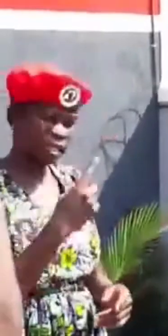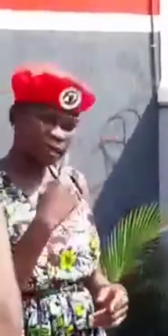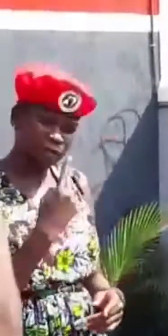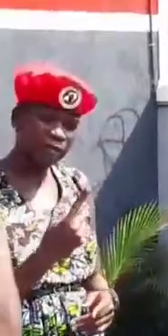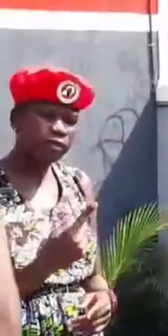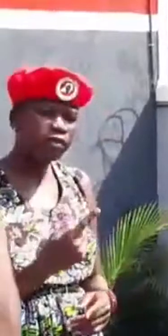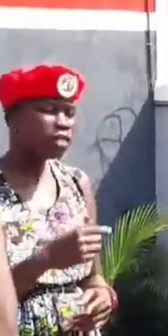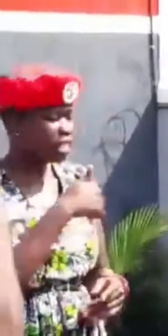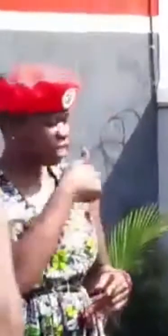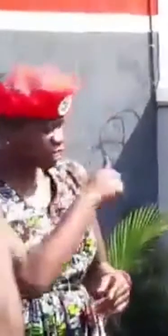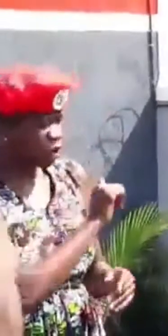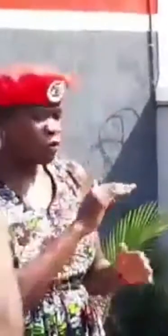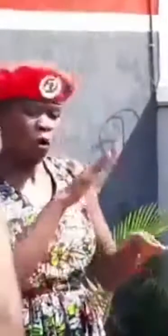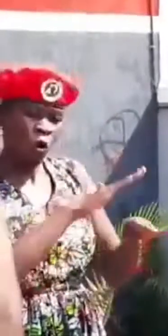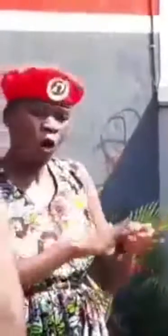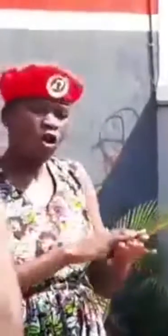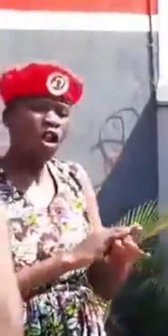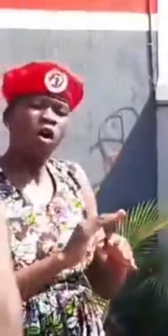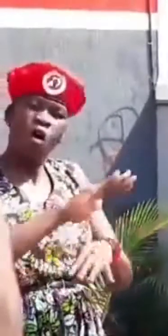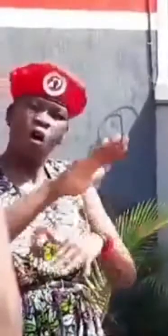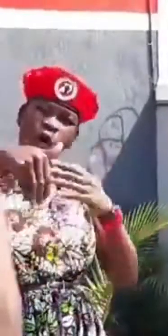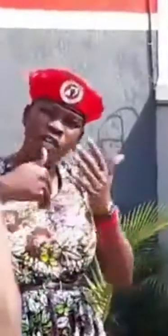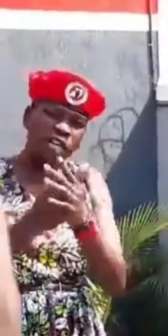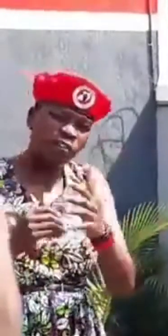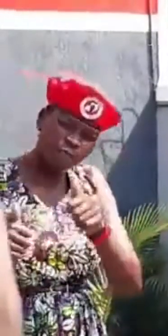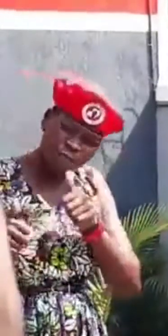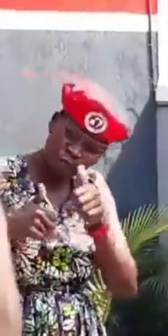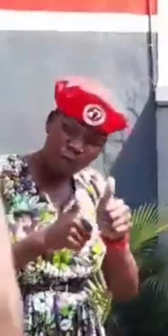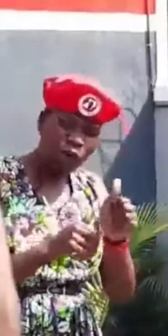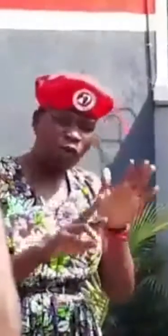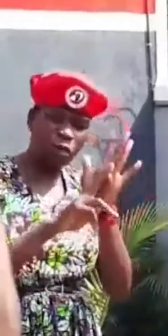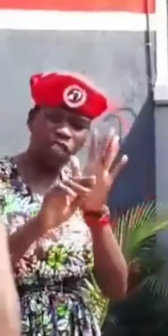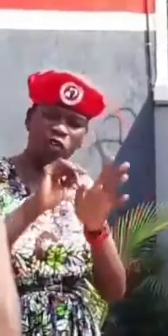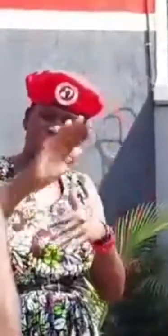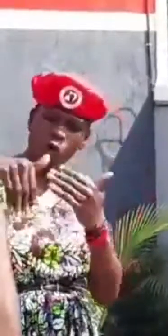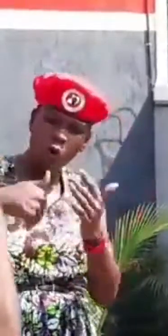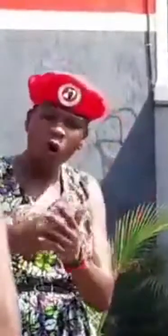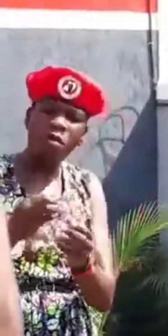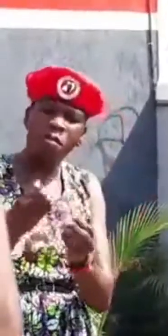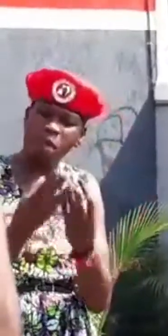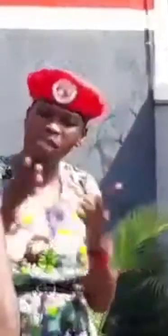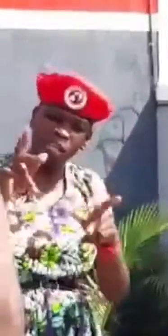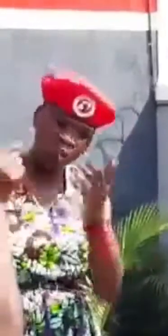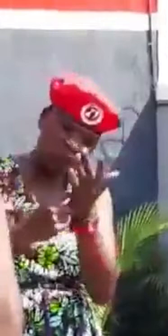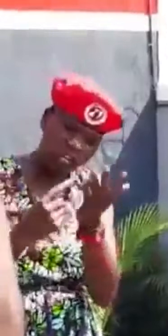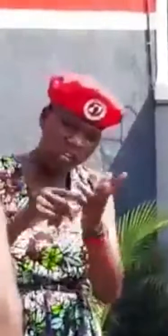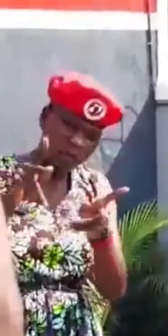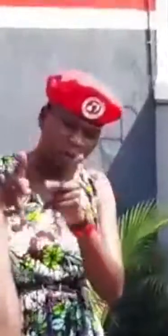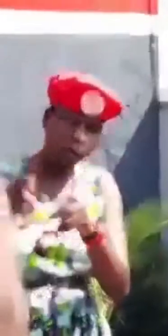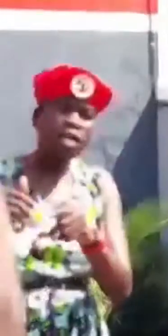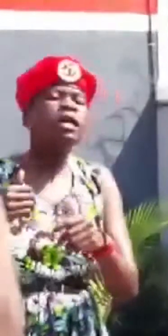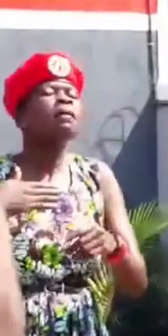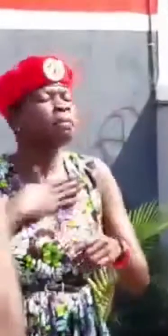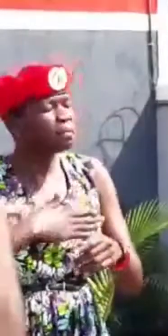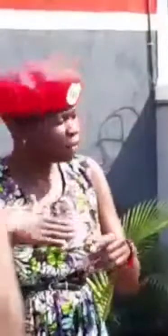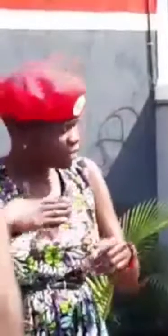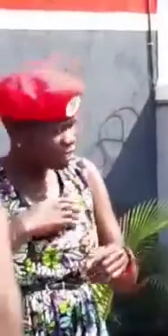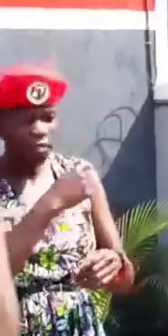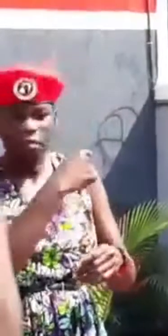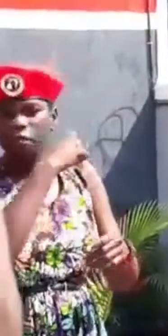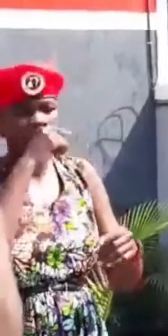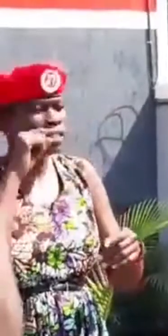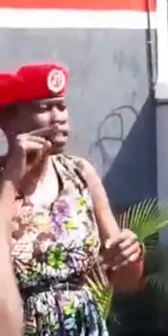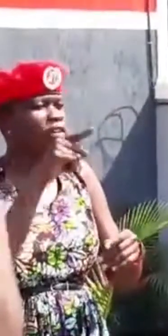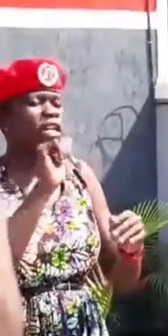I, on behalf of the millions of oppressed and exploited Ugandans, will be taking on President